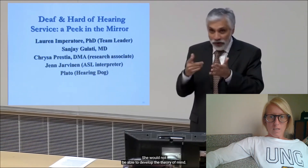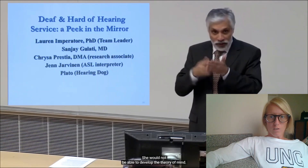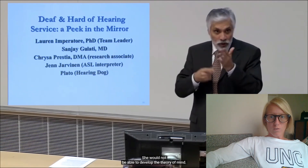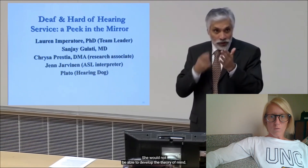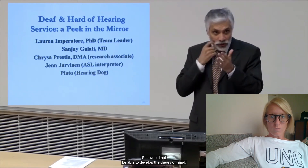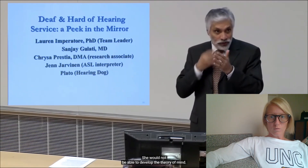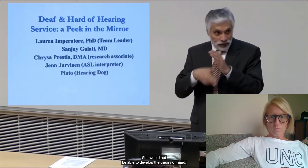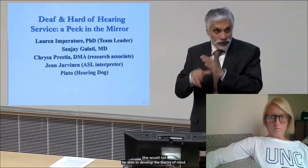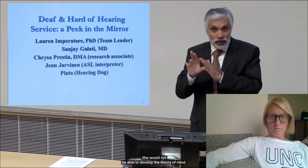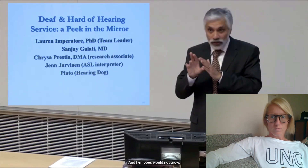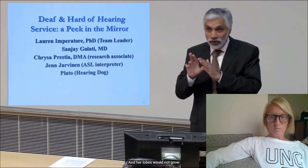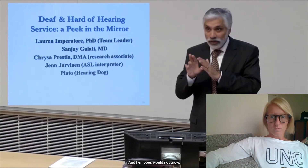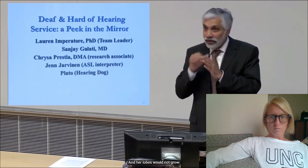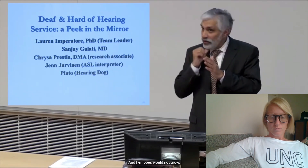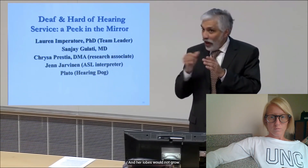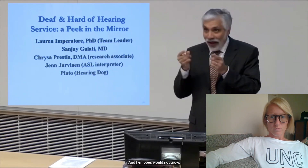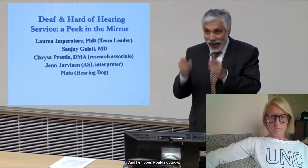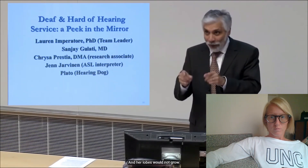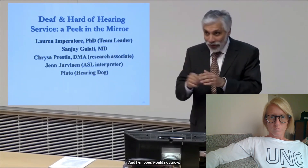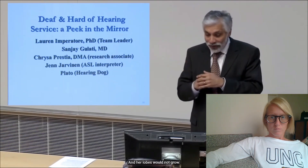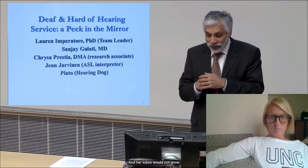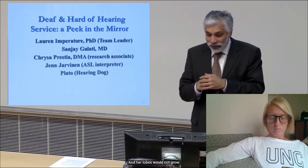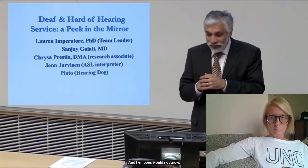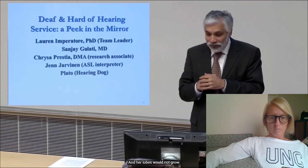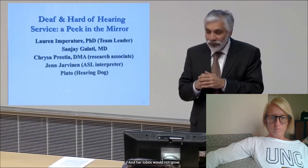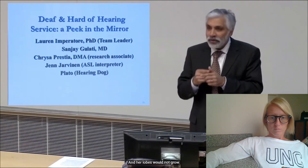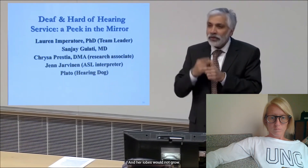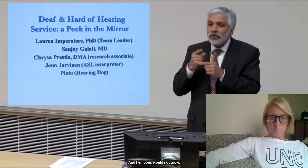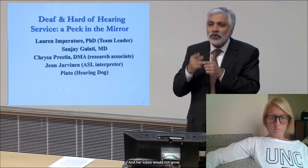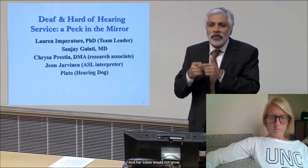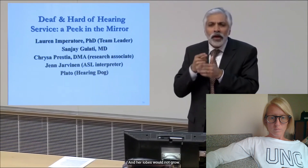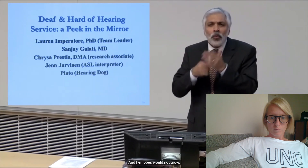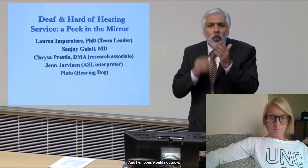of mind, cannot grow. and her lobes would not grow.